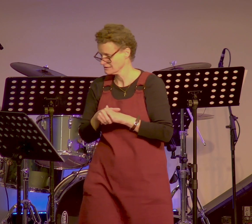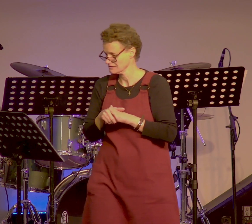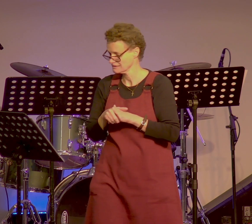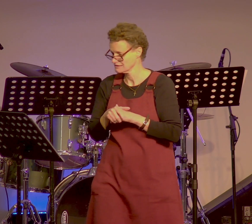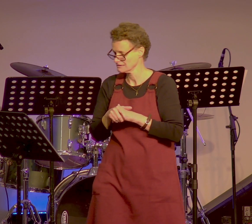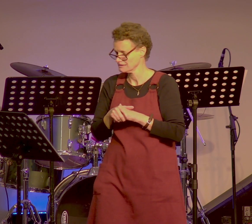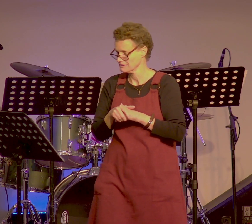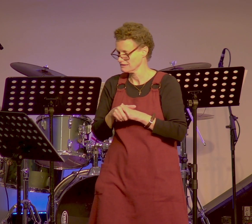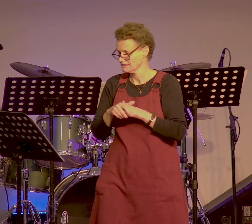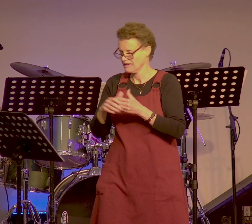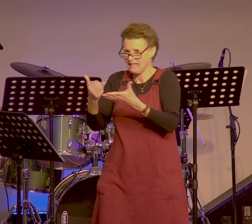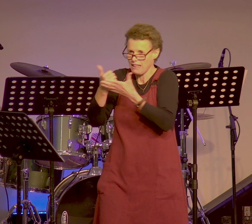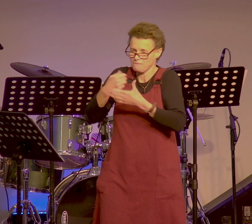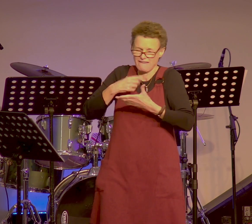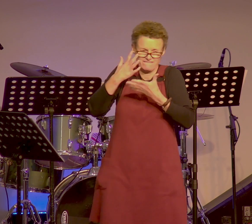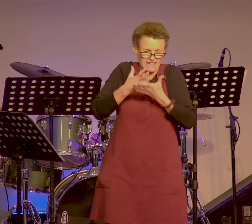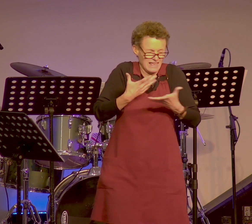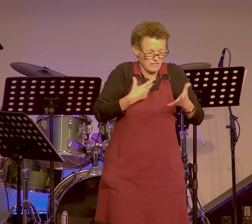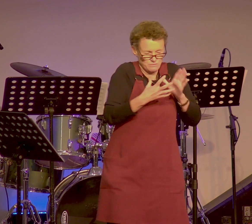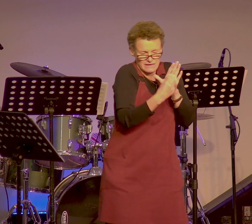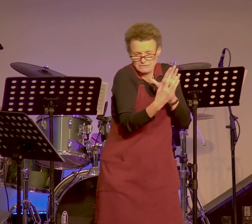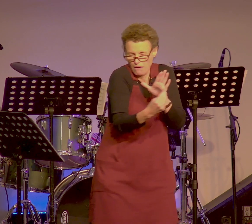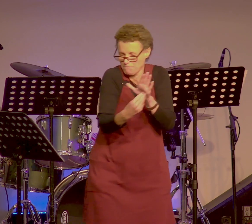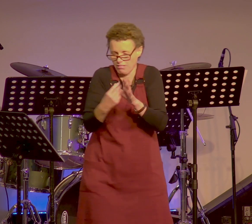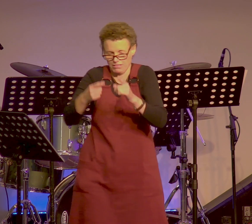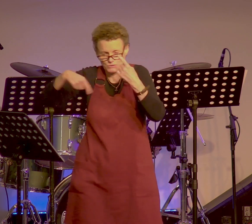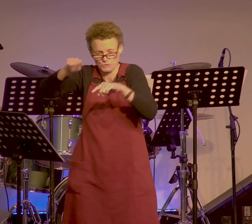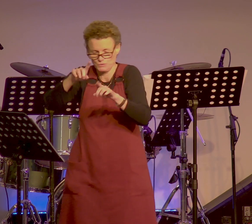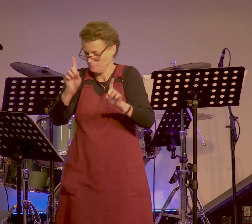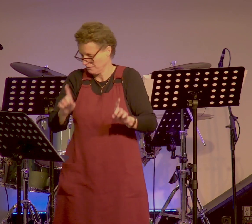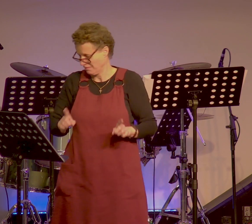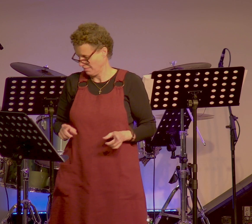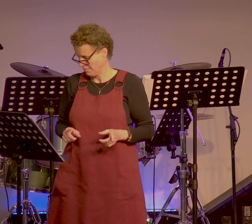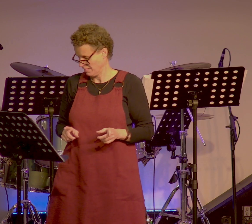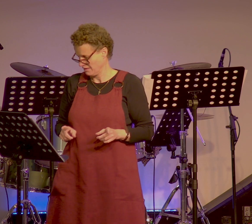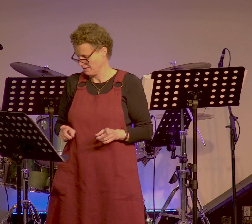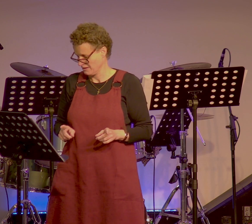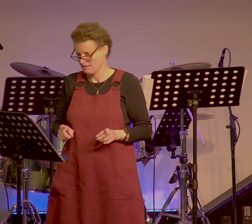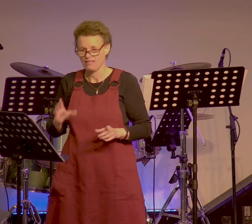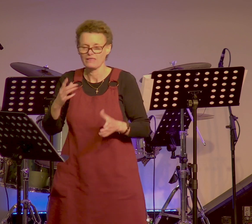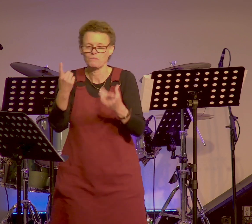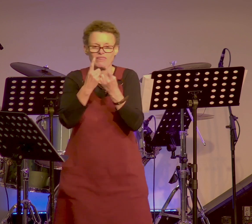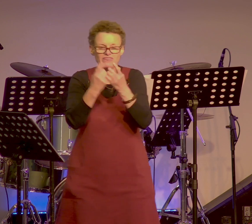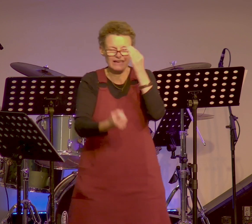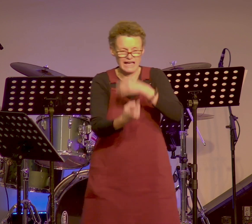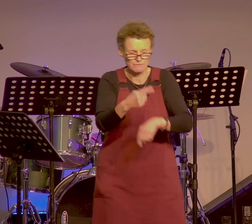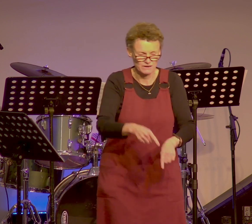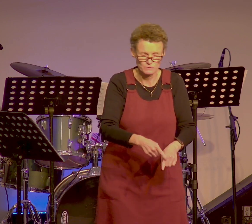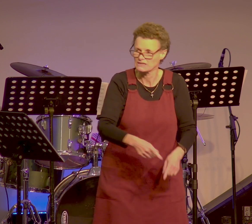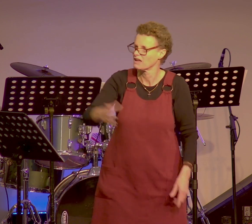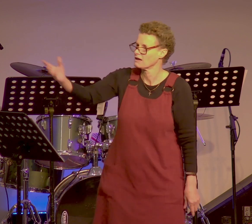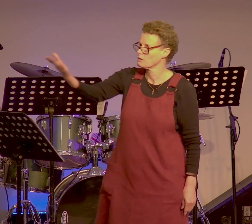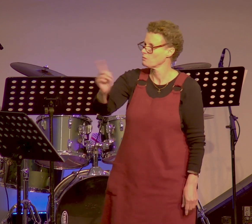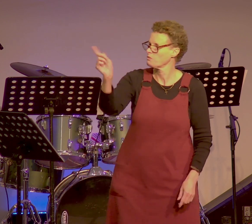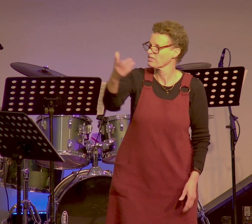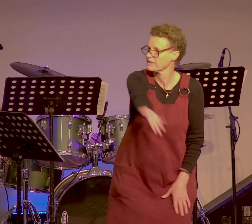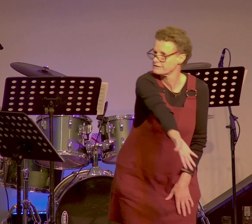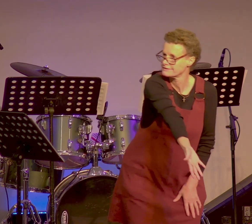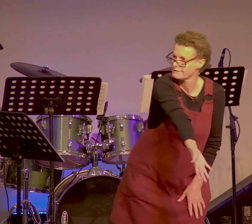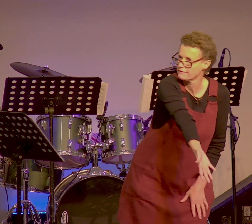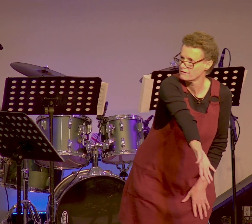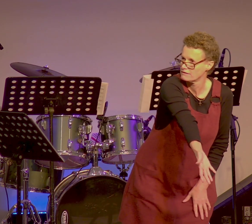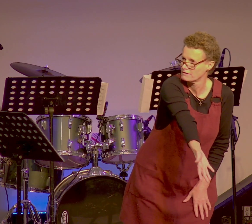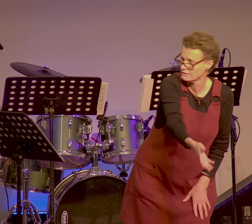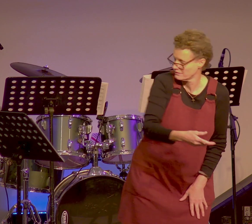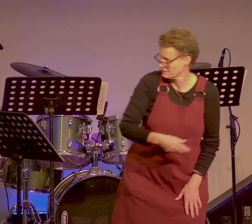Just fix our eyes on him and not the problem. Help us to have faith and in other people. And not